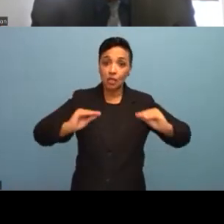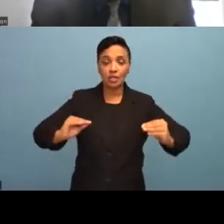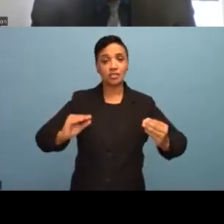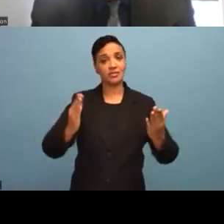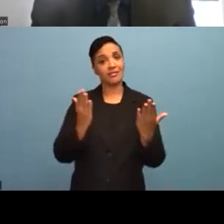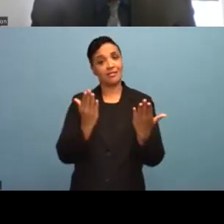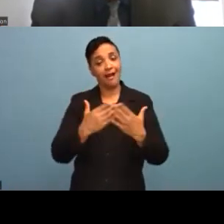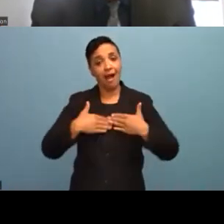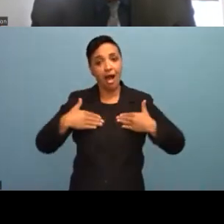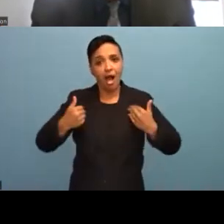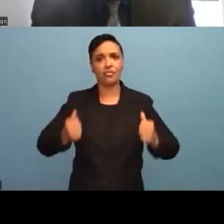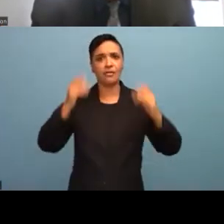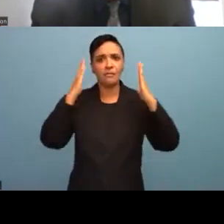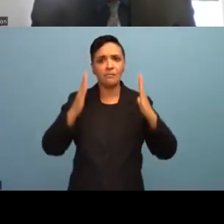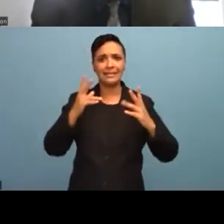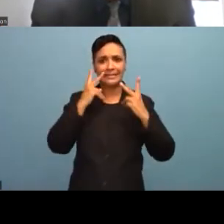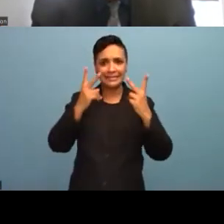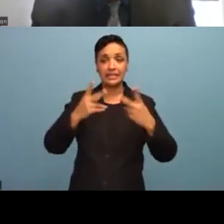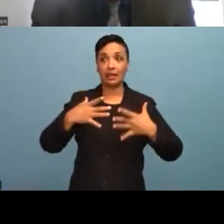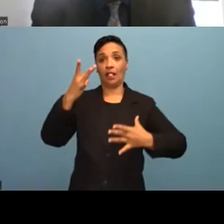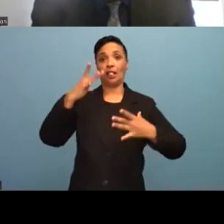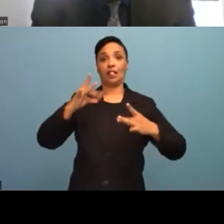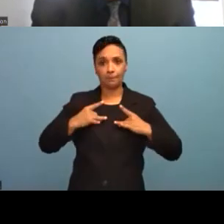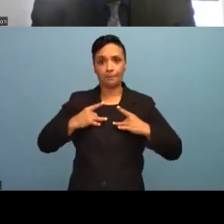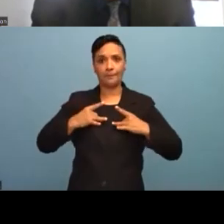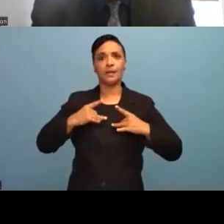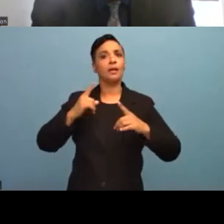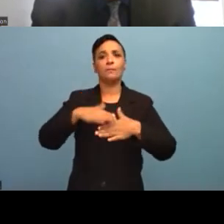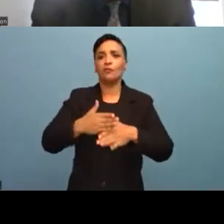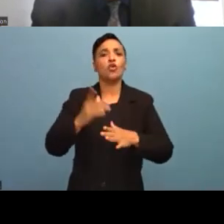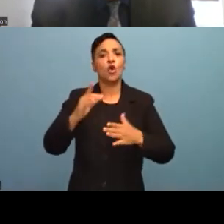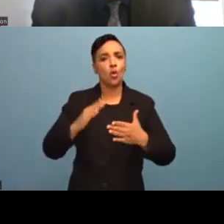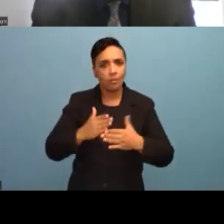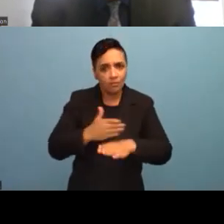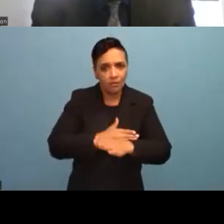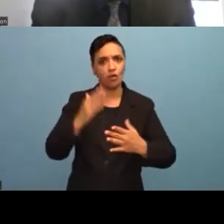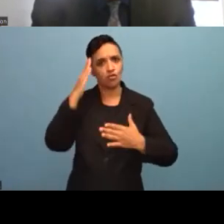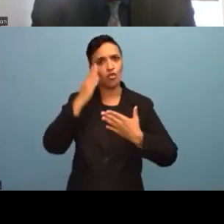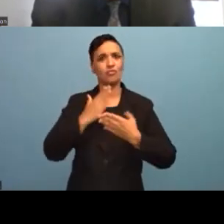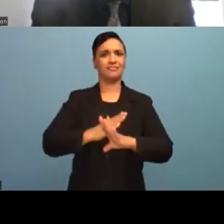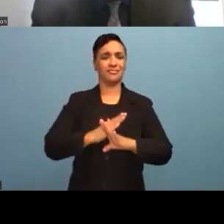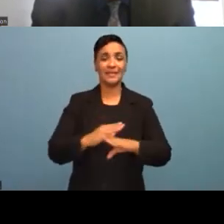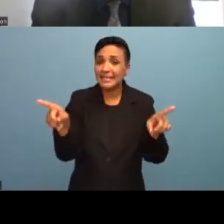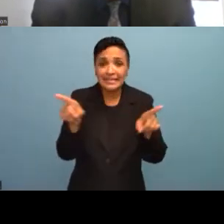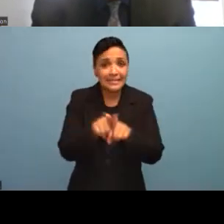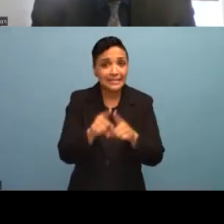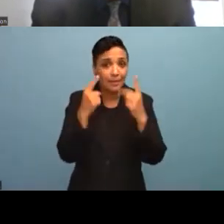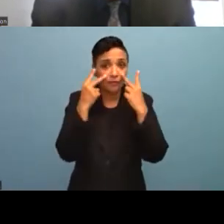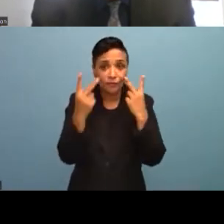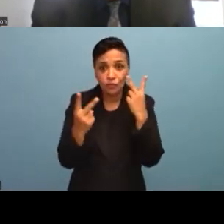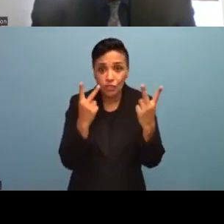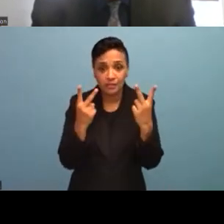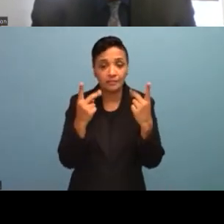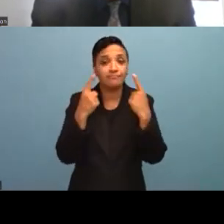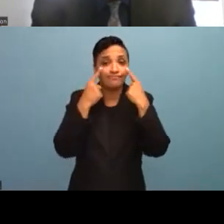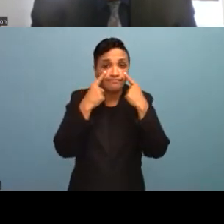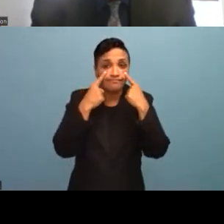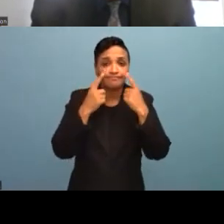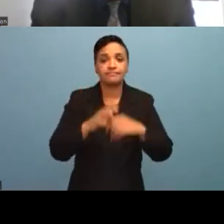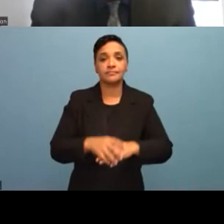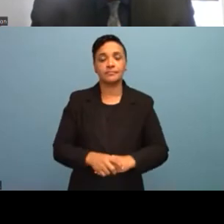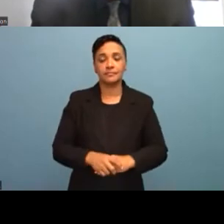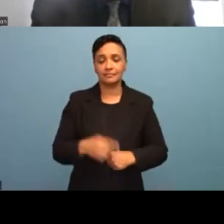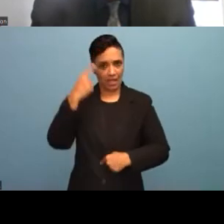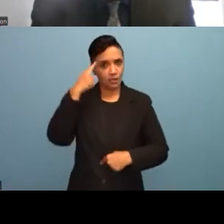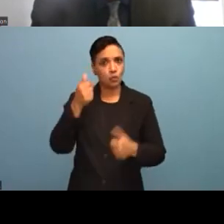interface before people become ill. And the same with vision. I think that a good example